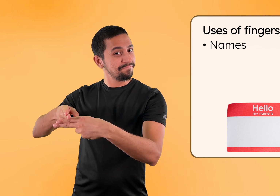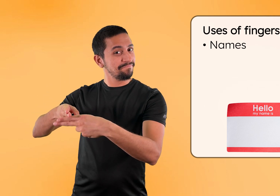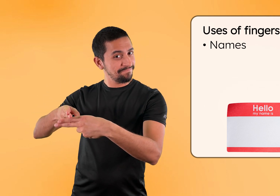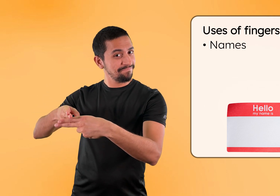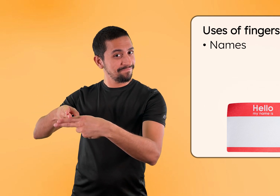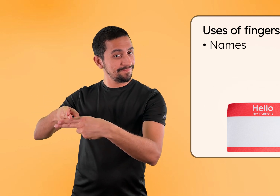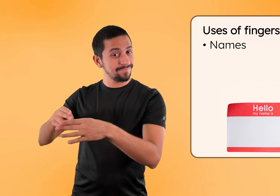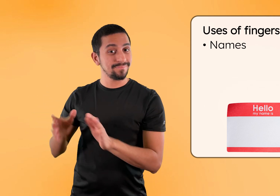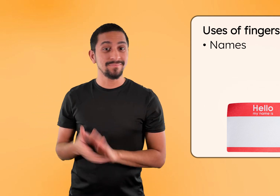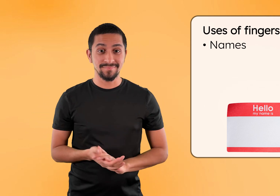name.